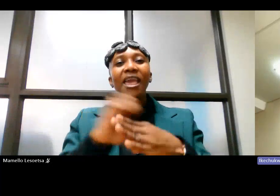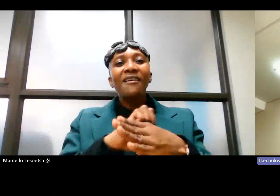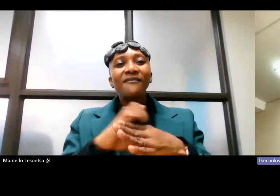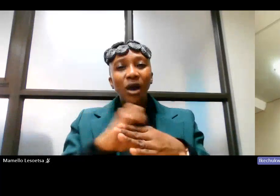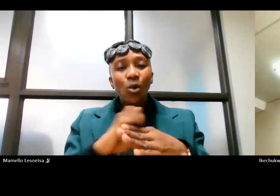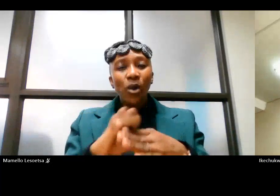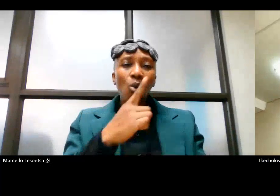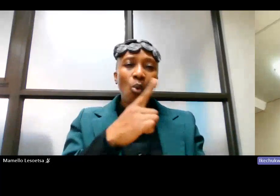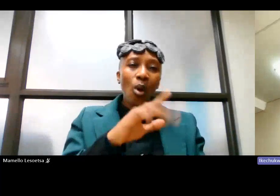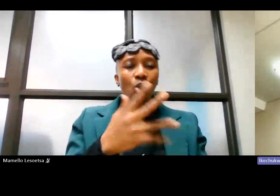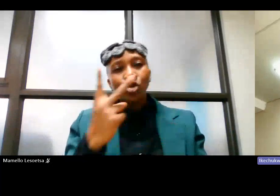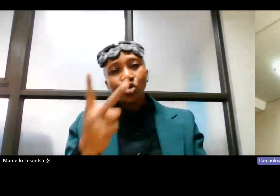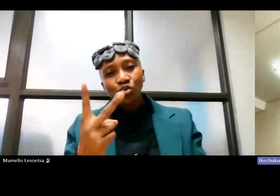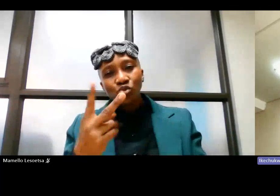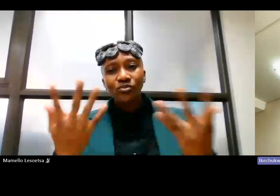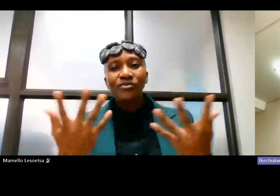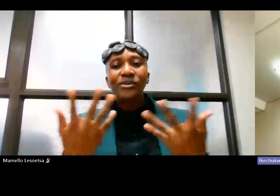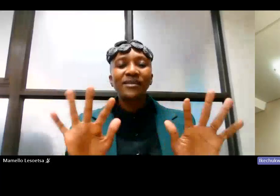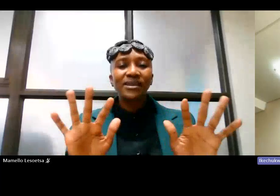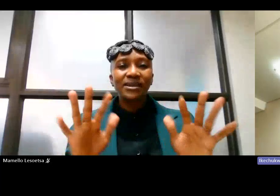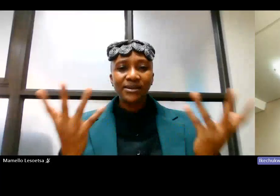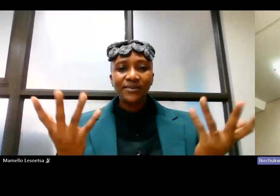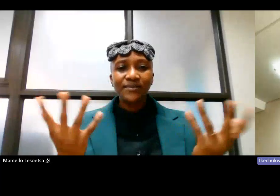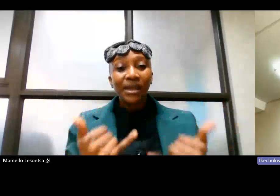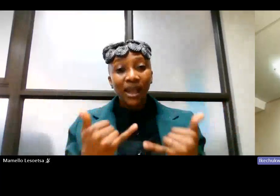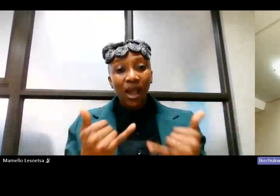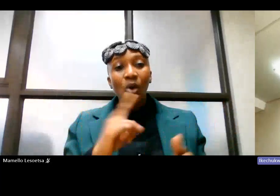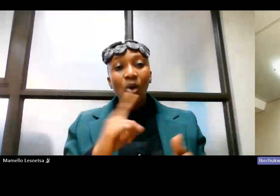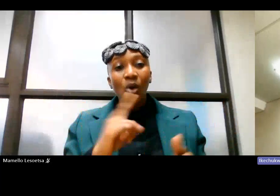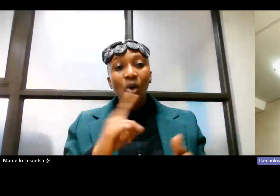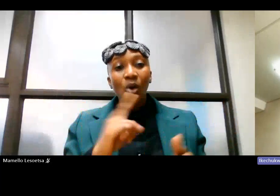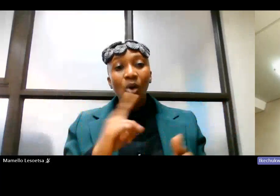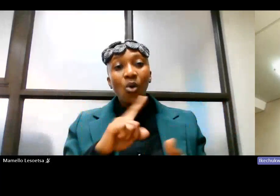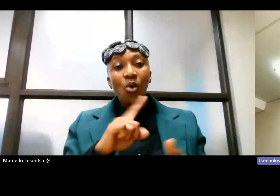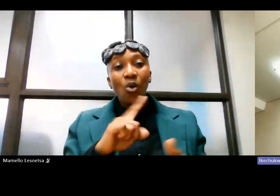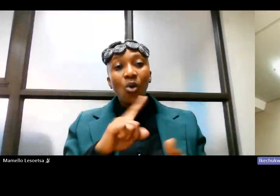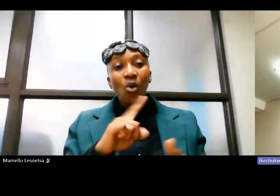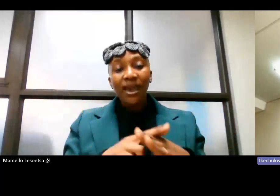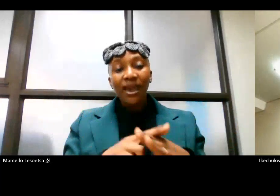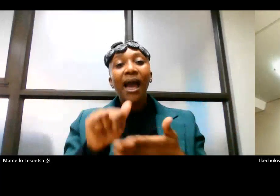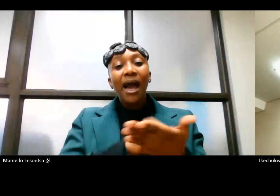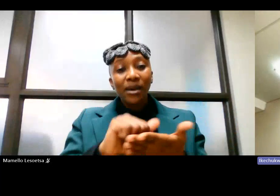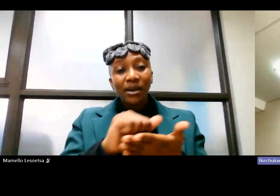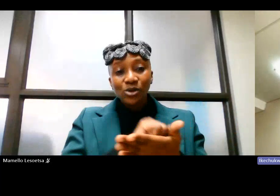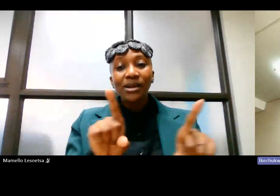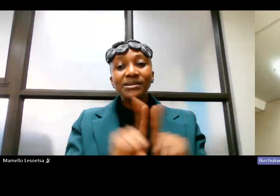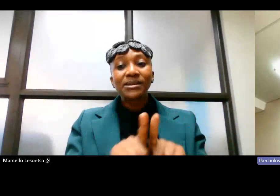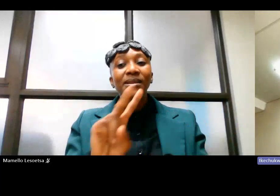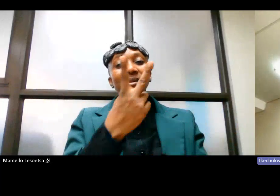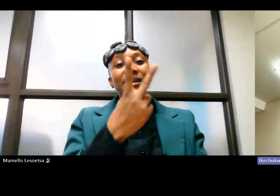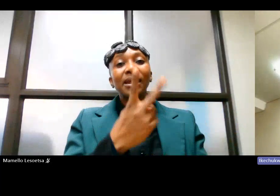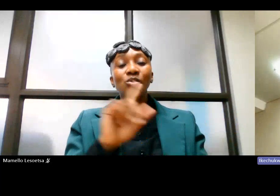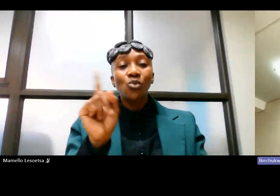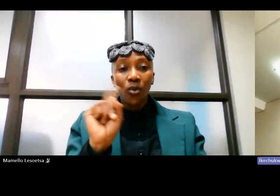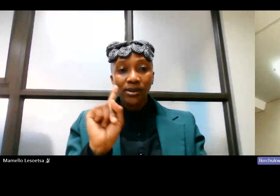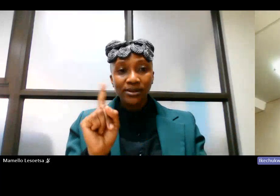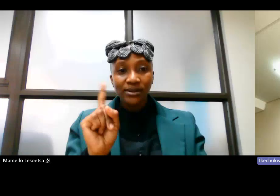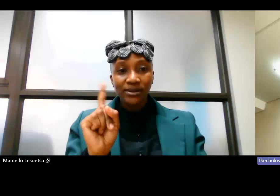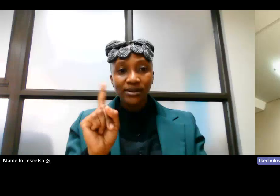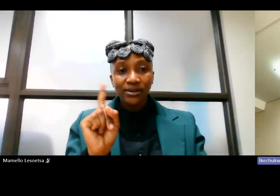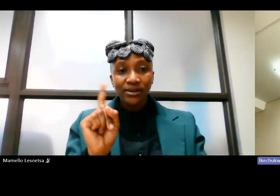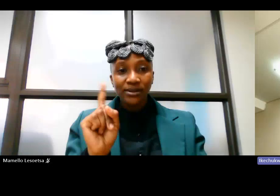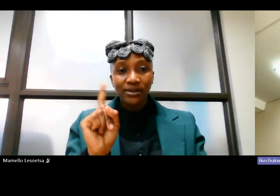last 2, the one we're using now from Brightspace, Amatuba, and the second one. And part of it was